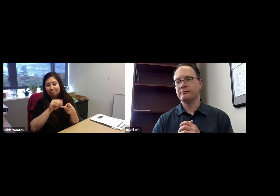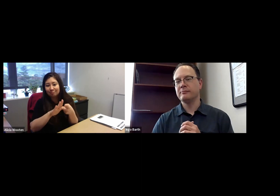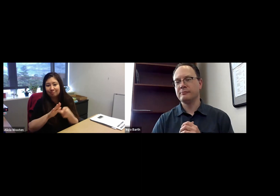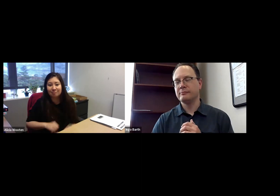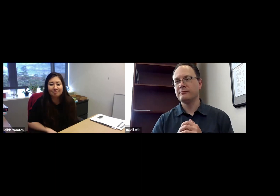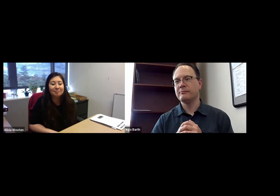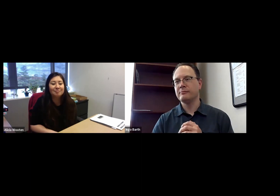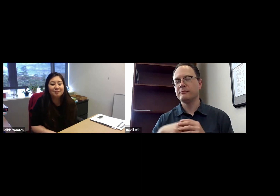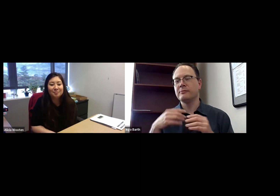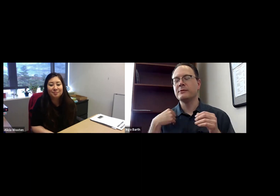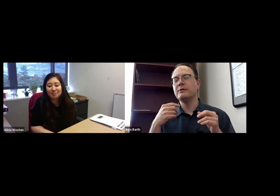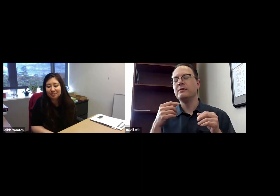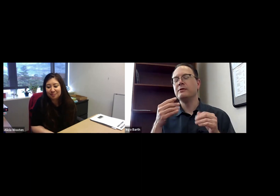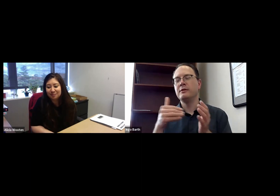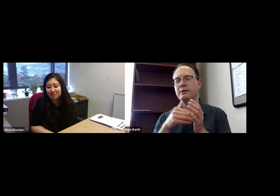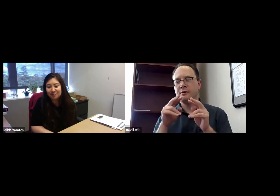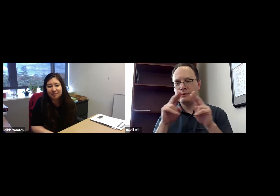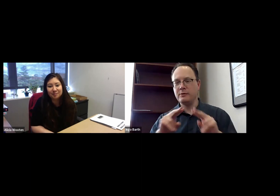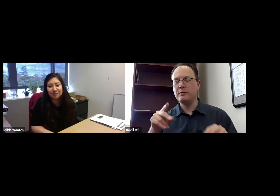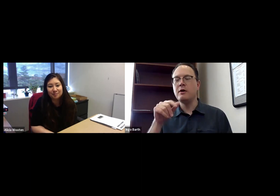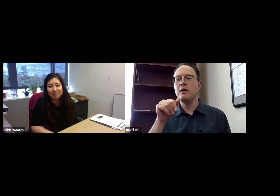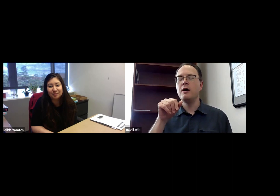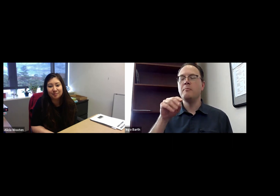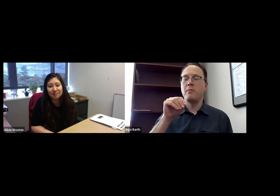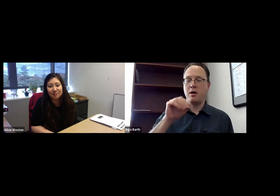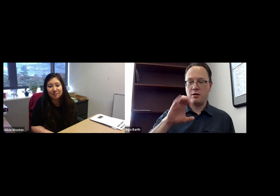20th. Mark your calendars.